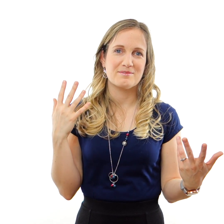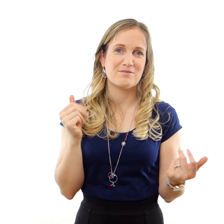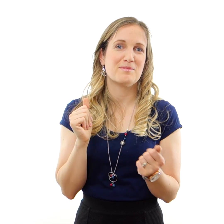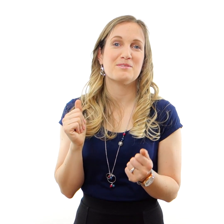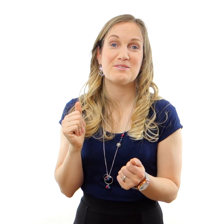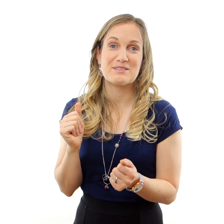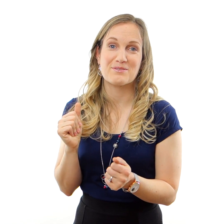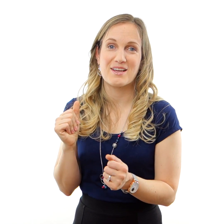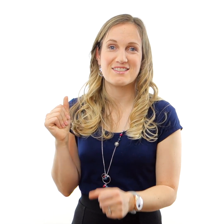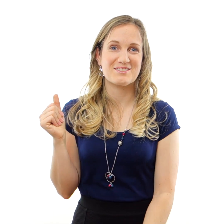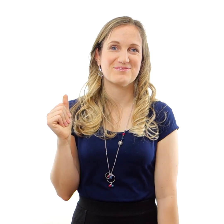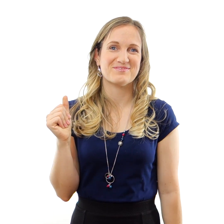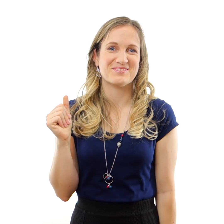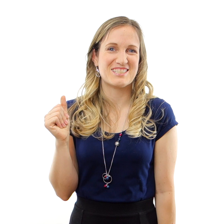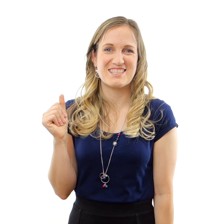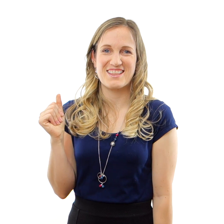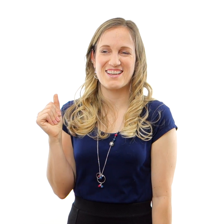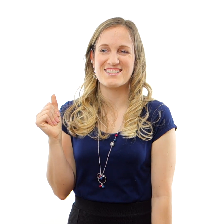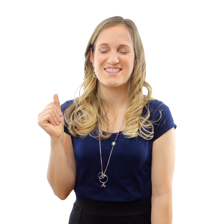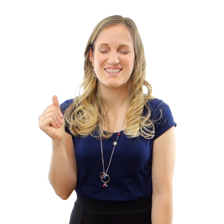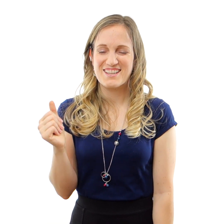different people do it different ways. We'll just say that.